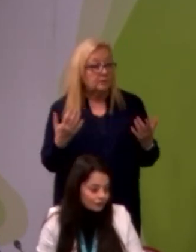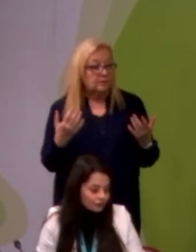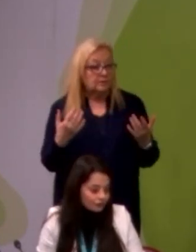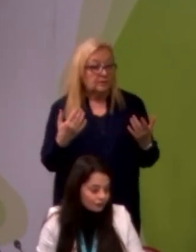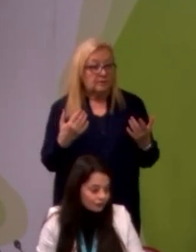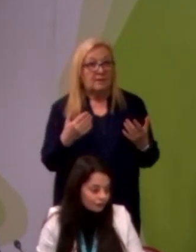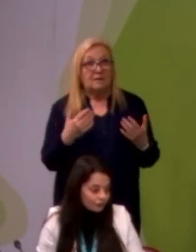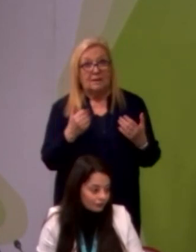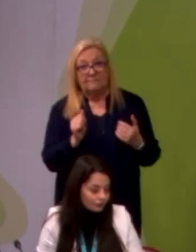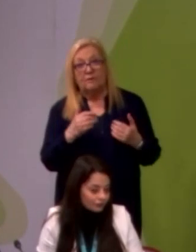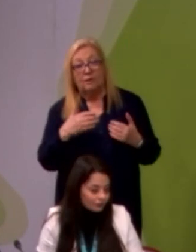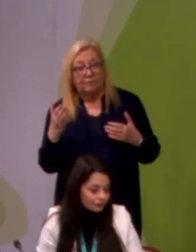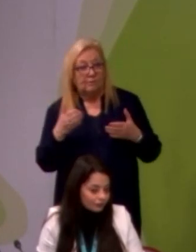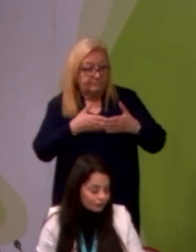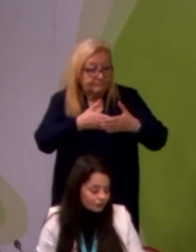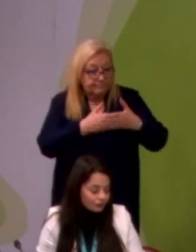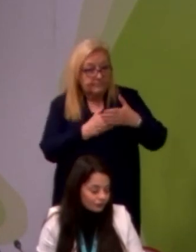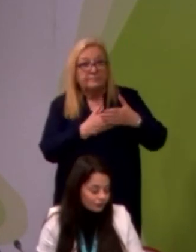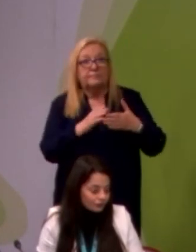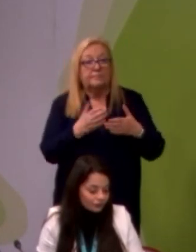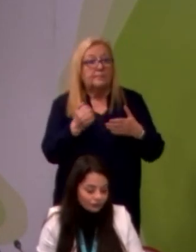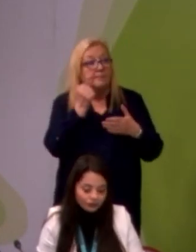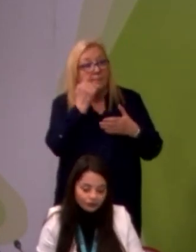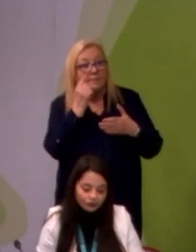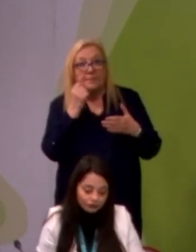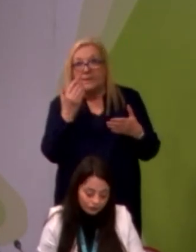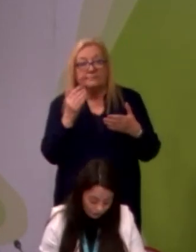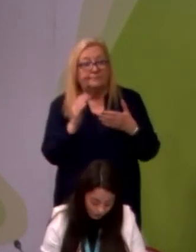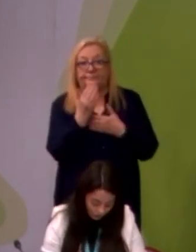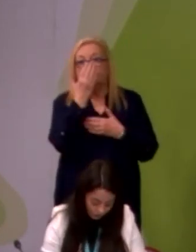The other barriers that parents face, issues around